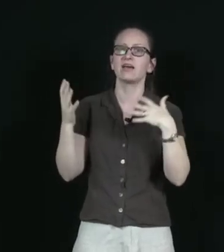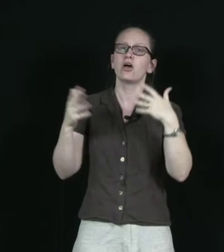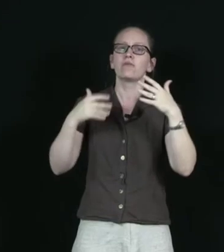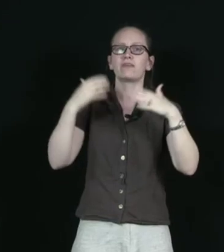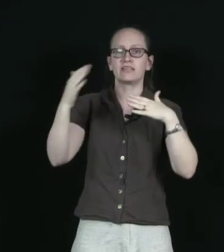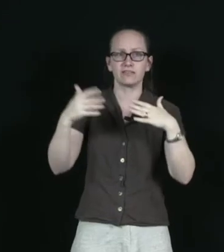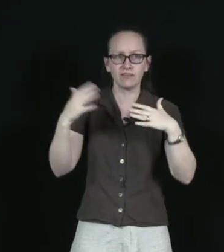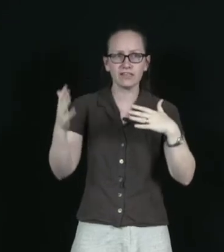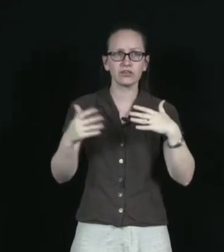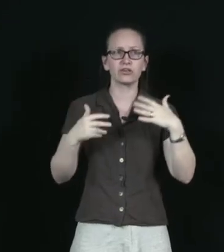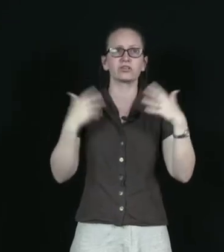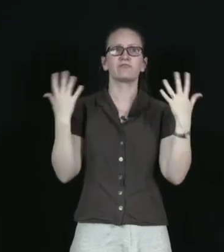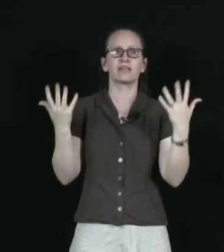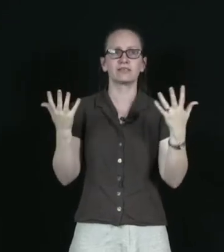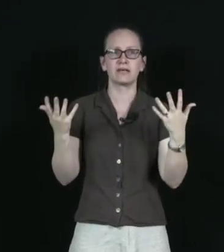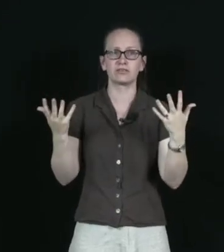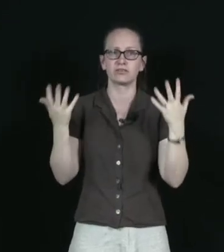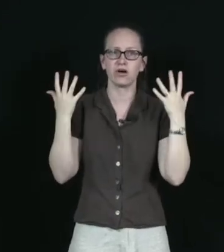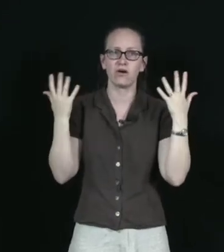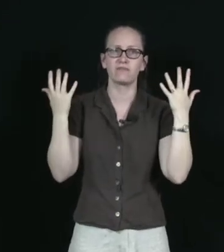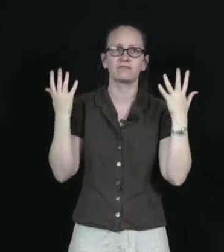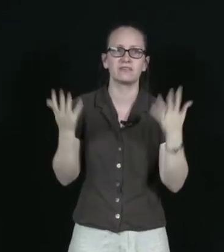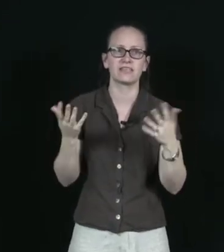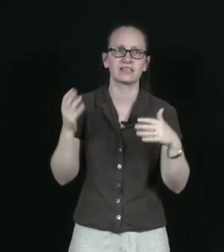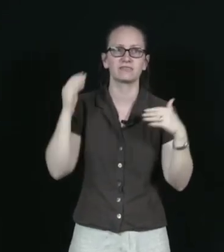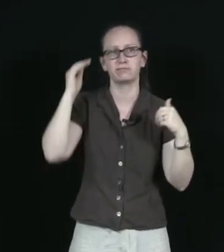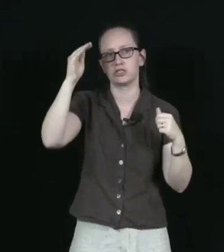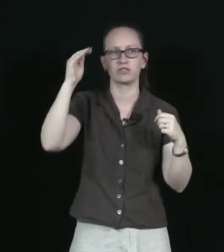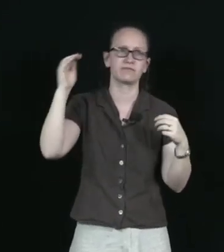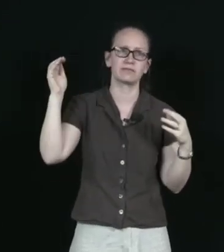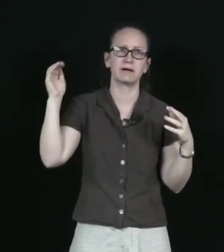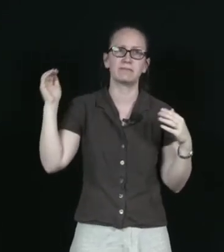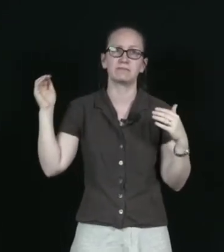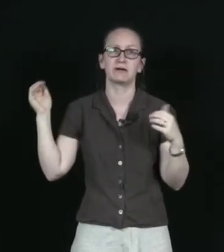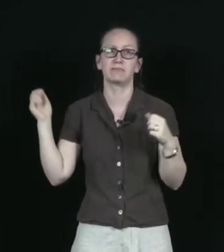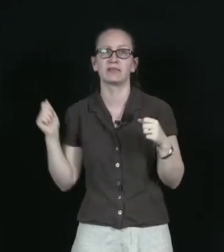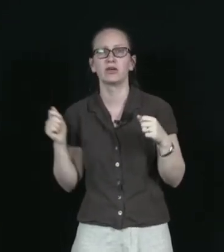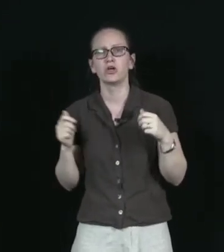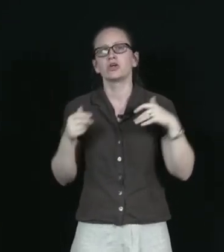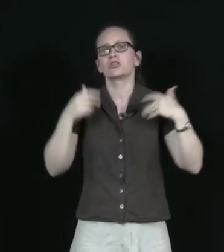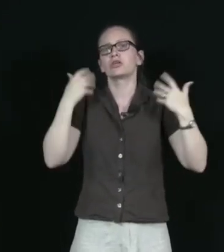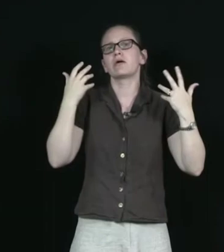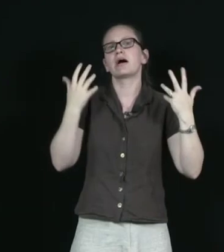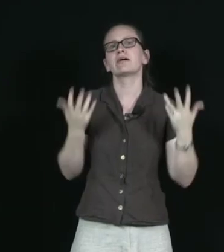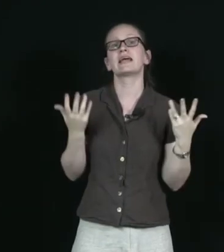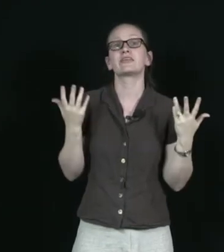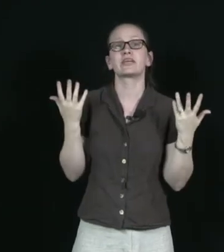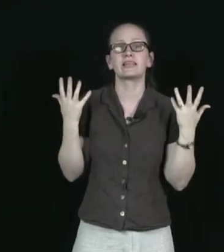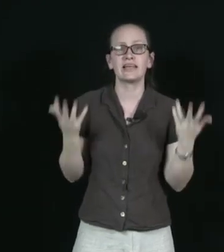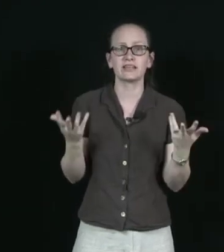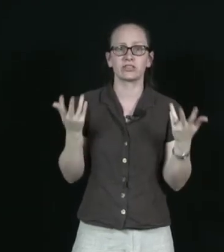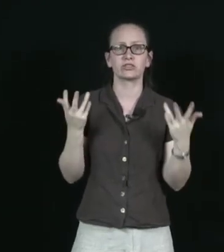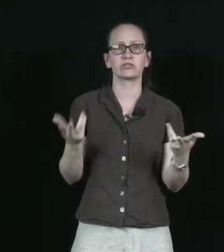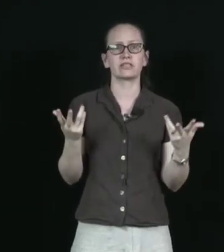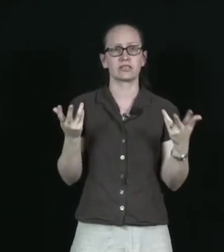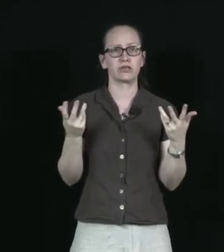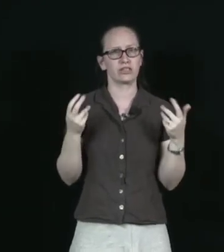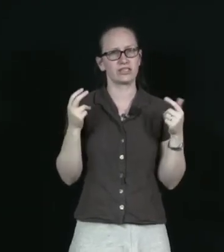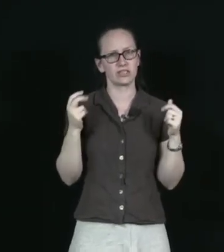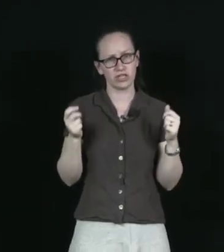face-to-face course, Fundamentals of Physics, which is Phys 1111. So you are allowed to elect to do this course as a Gen